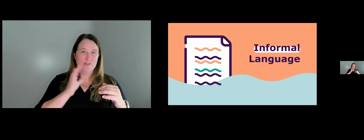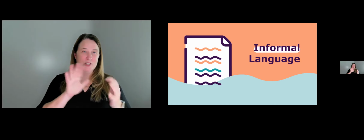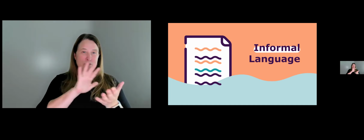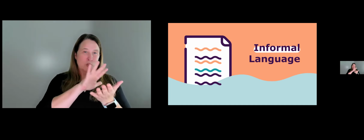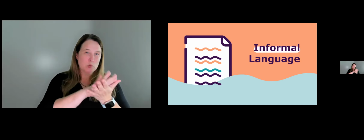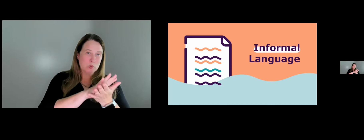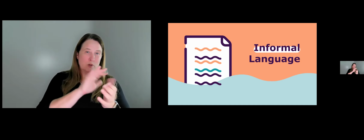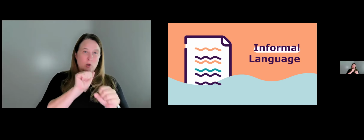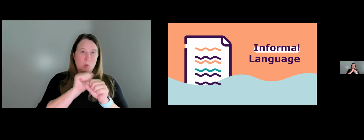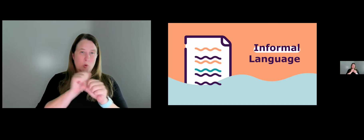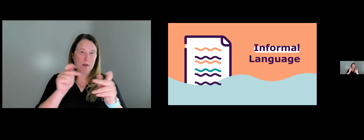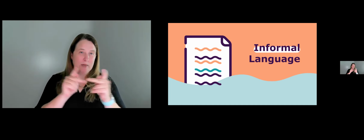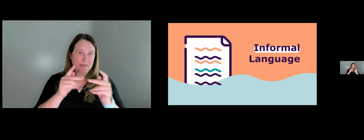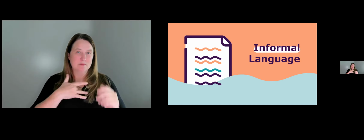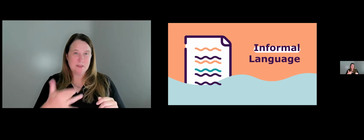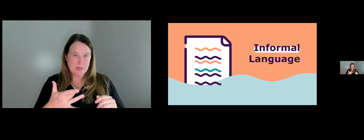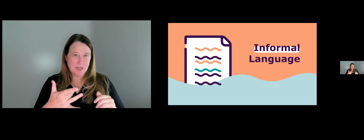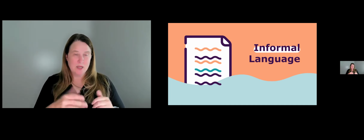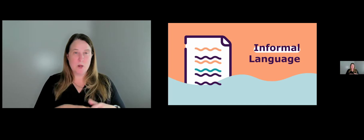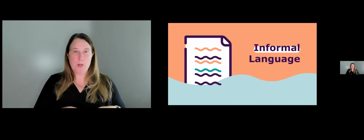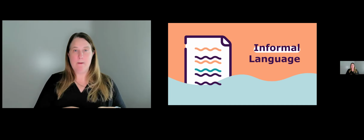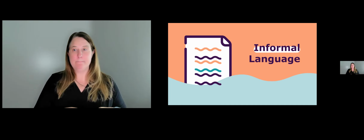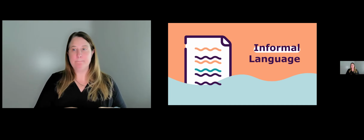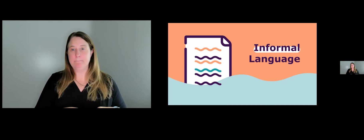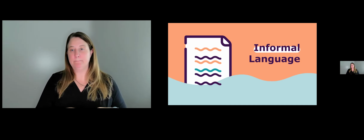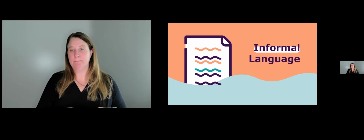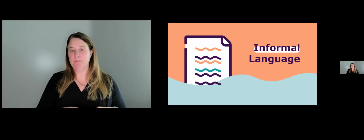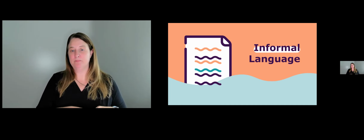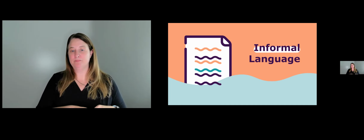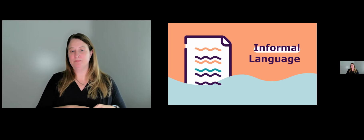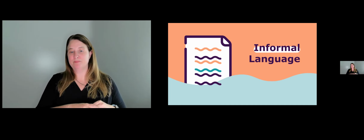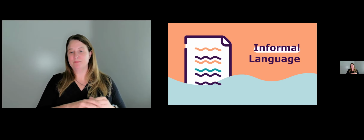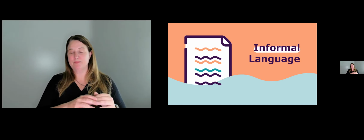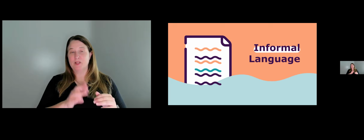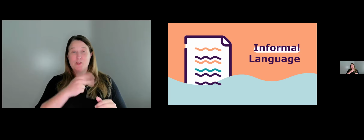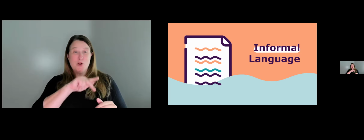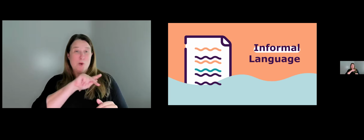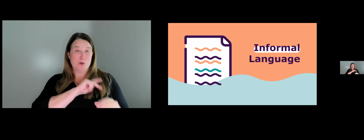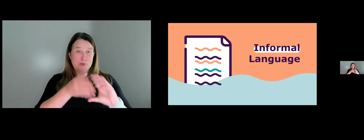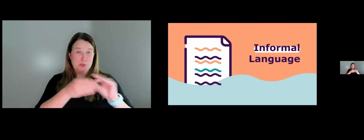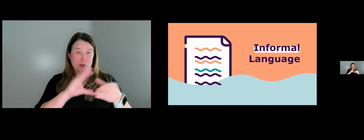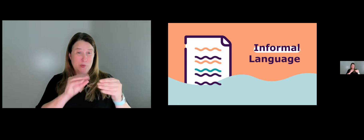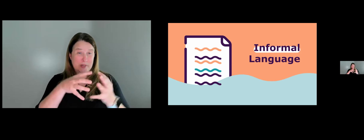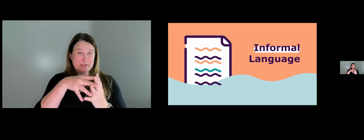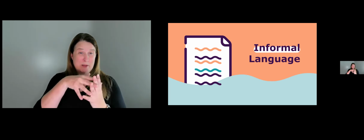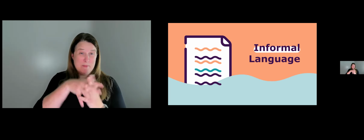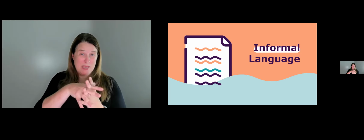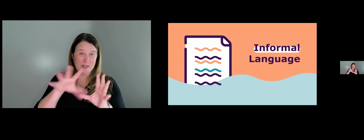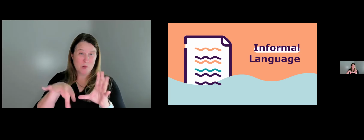family, outside of any formal academic, school, workplace type setting.